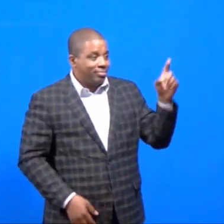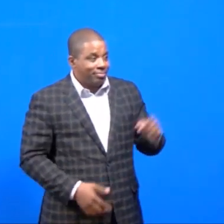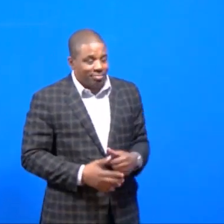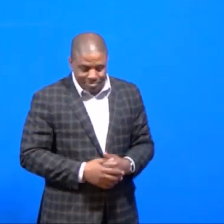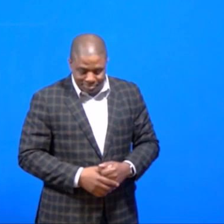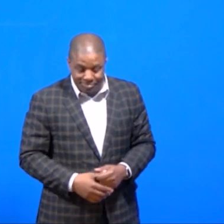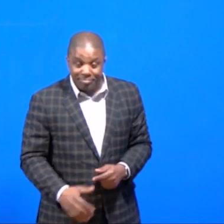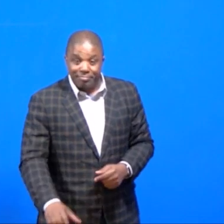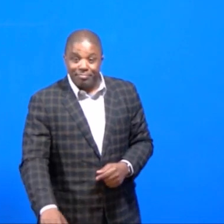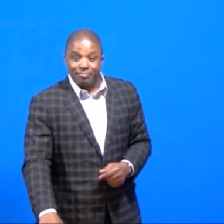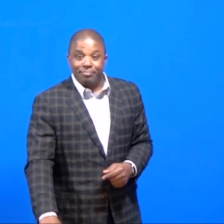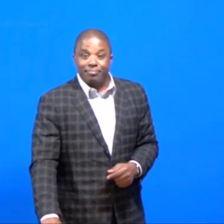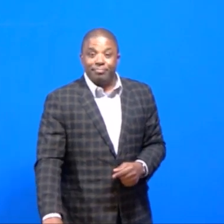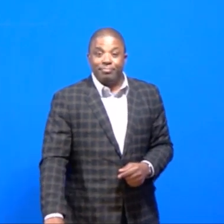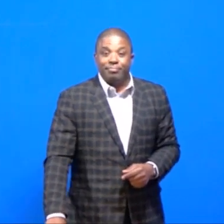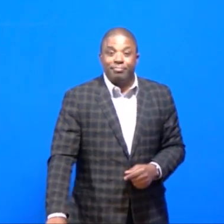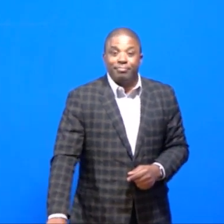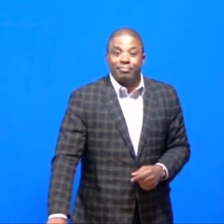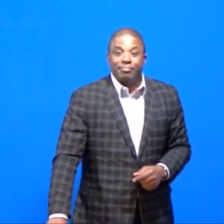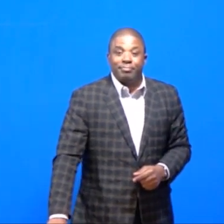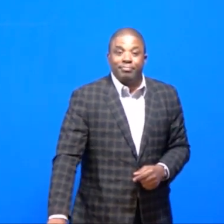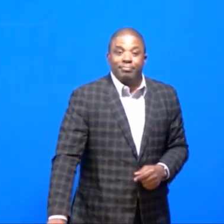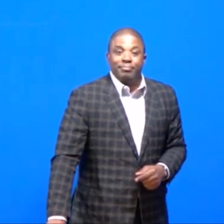My family will serve the Lord.